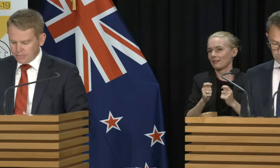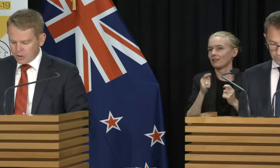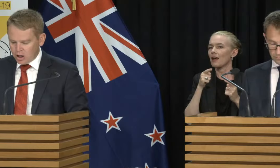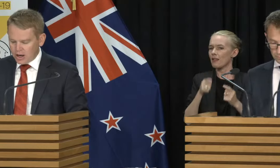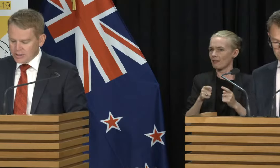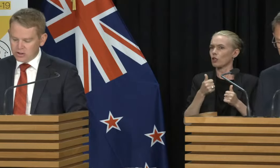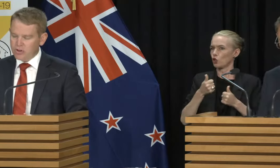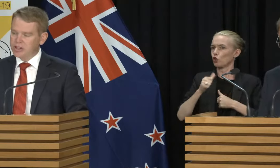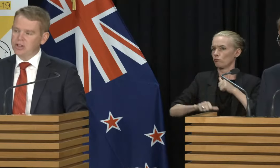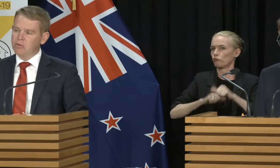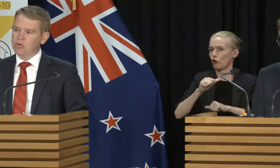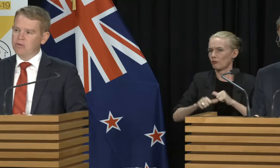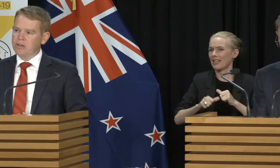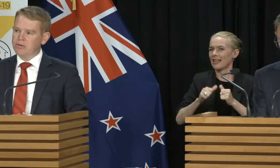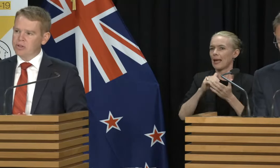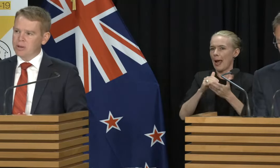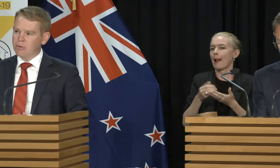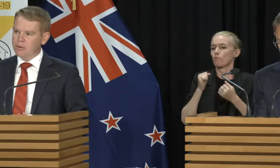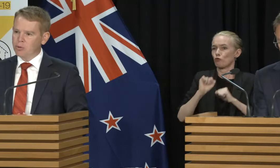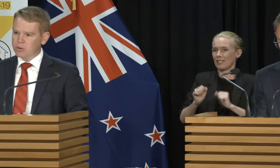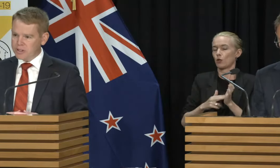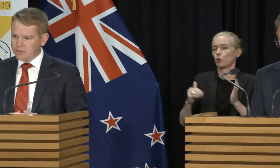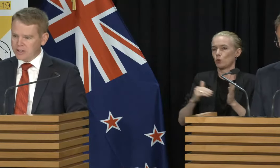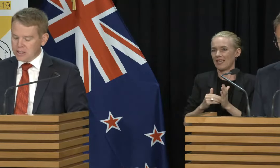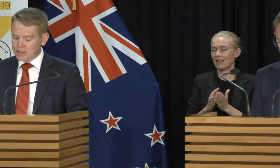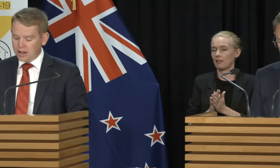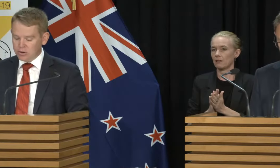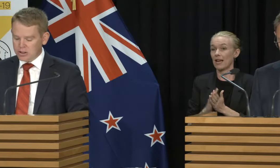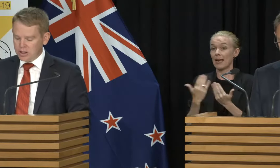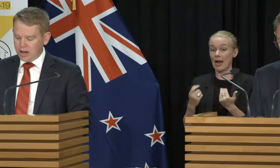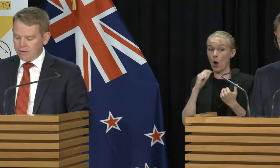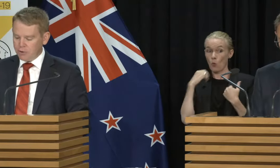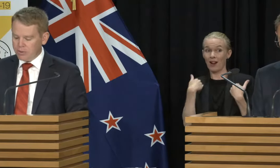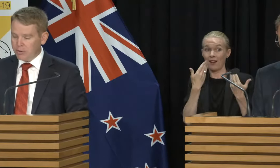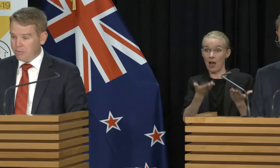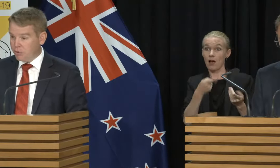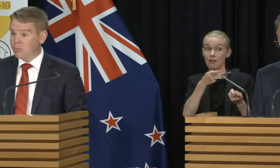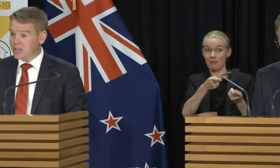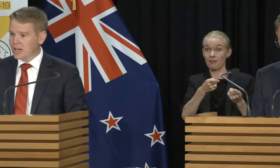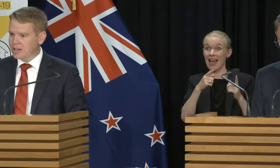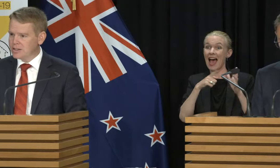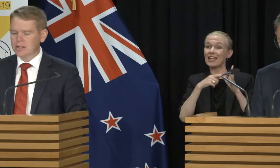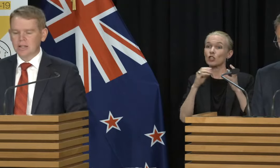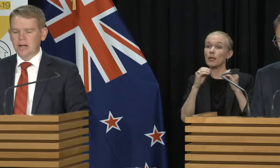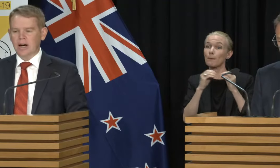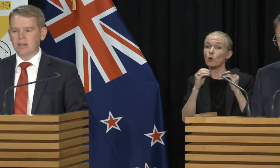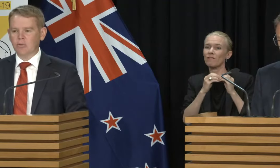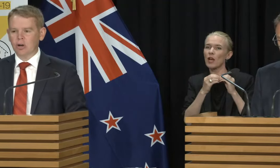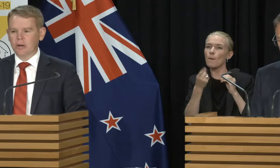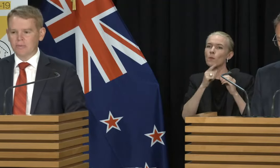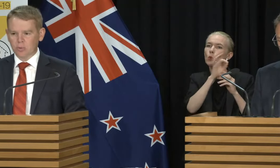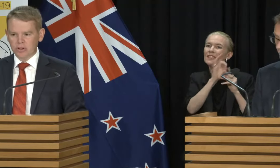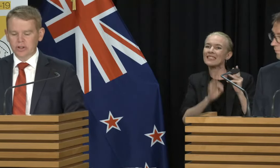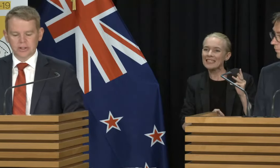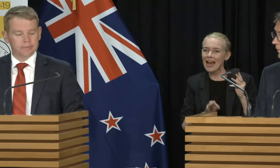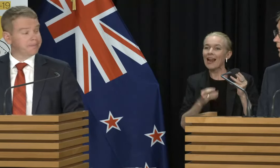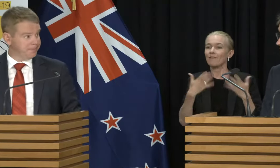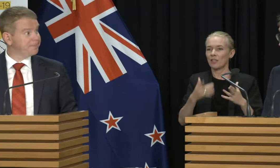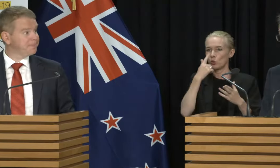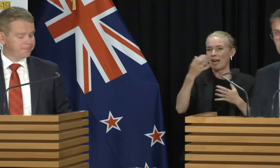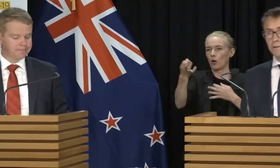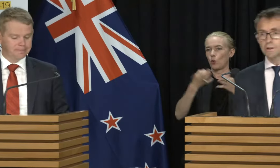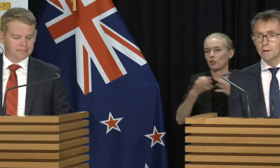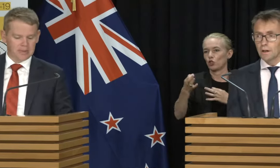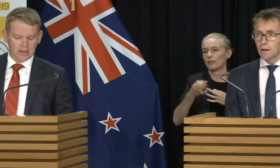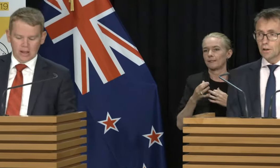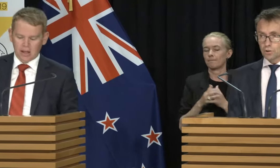intended. I'll ask the Director General to run through some of the more specific details from these cases, and then we'll open up for questions.